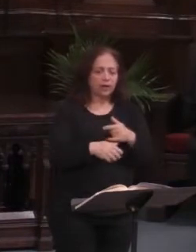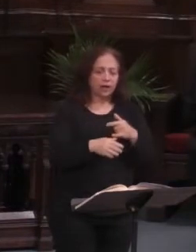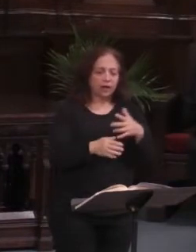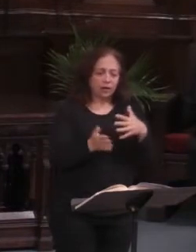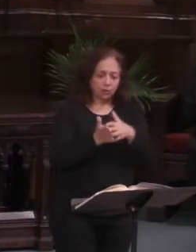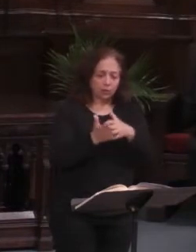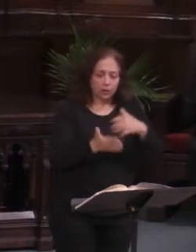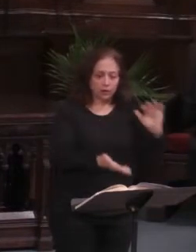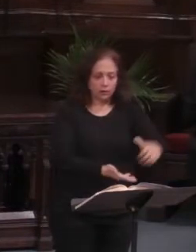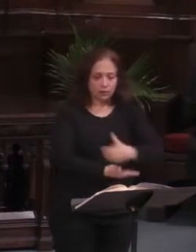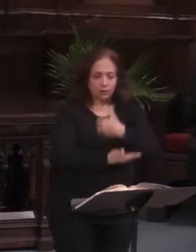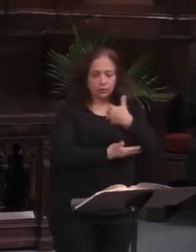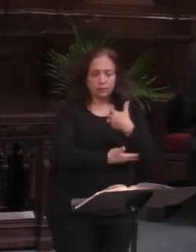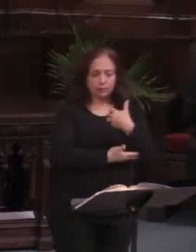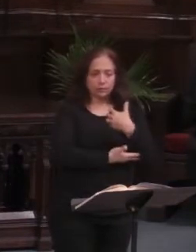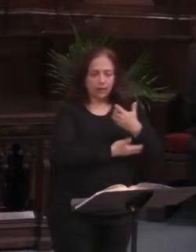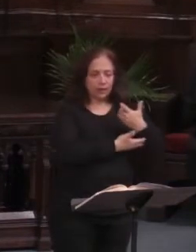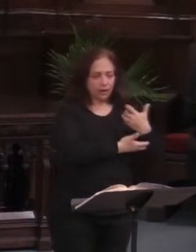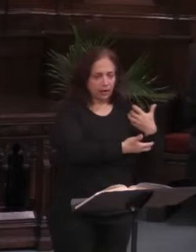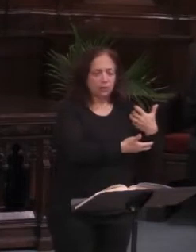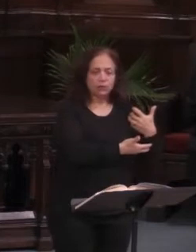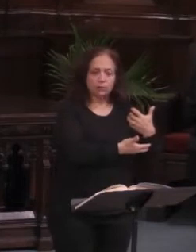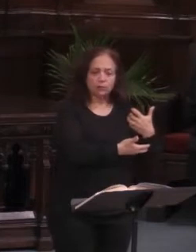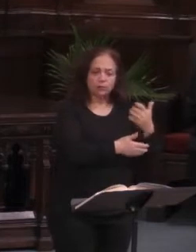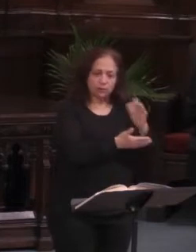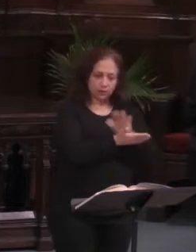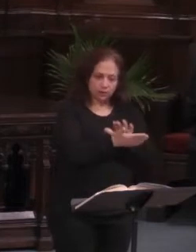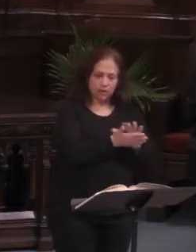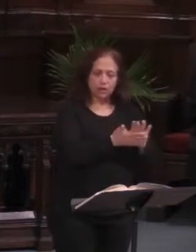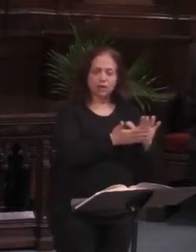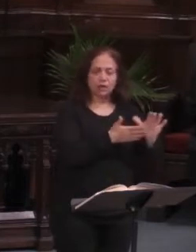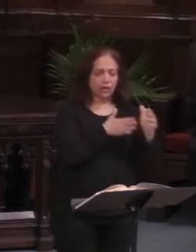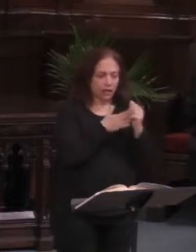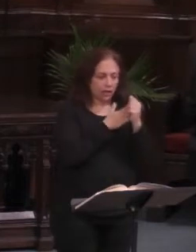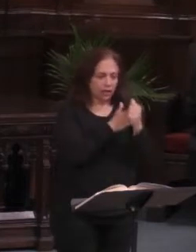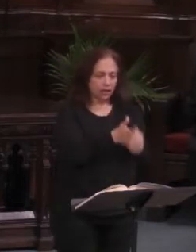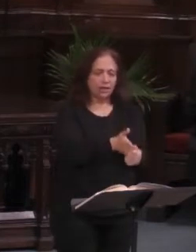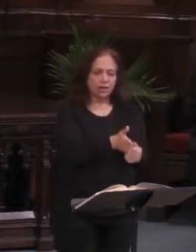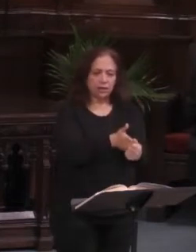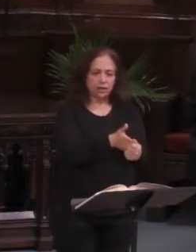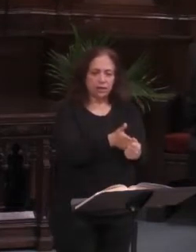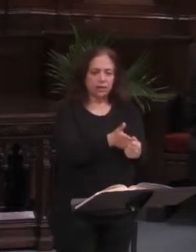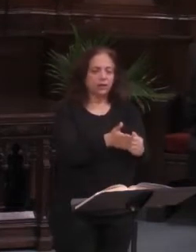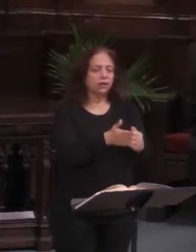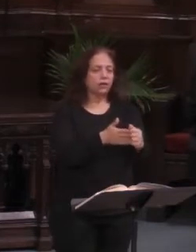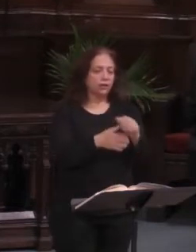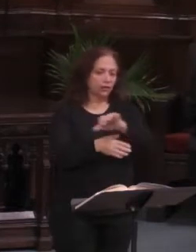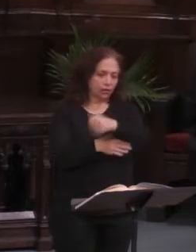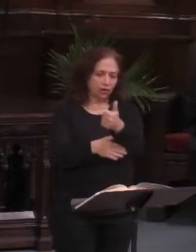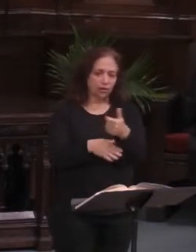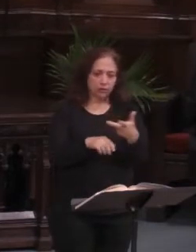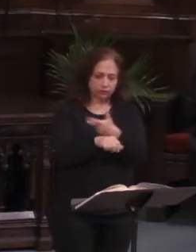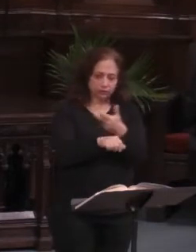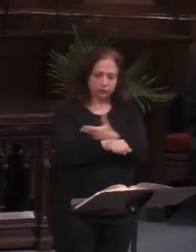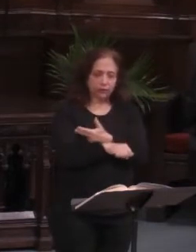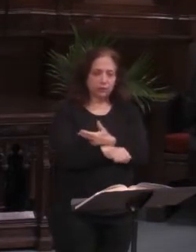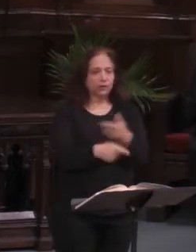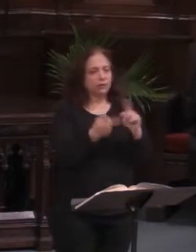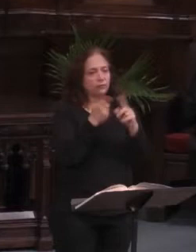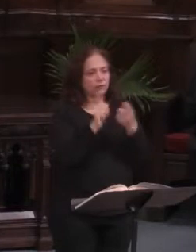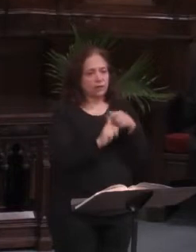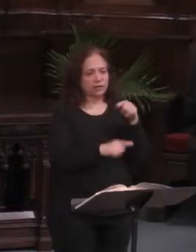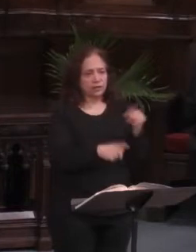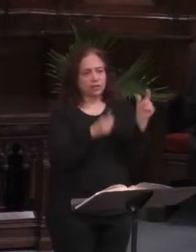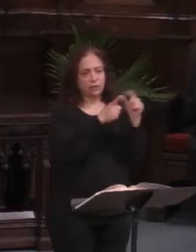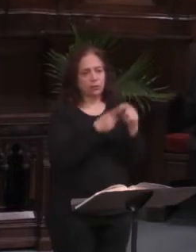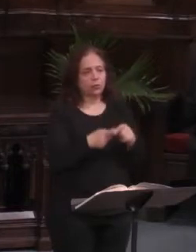and carry them in his bosom and gently lead the mother sheep." Friends, this is the